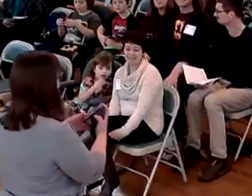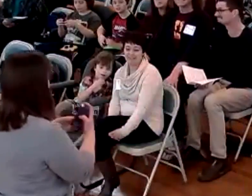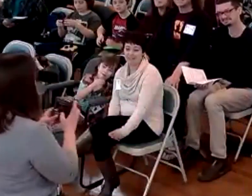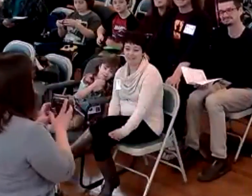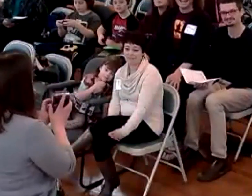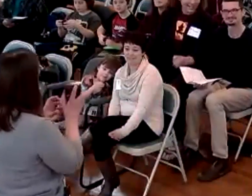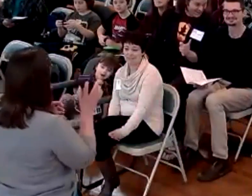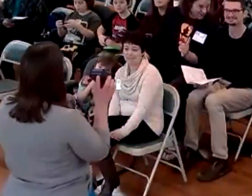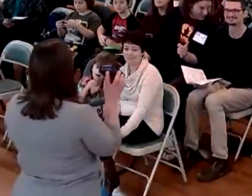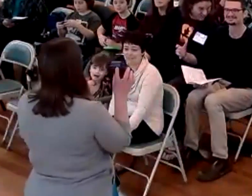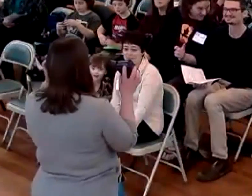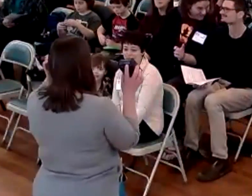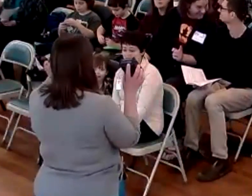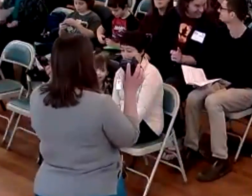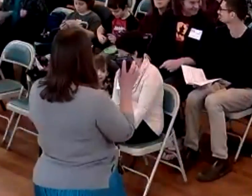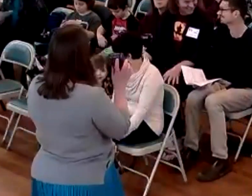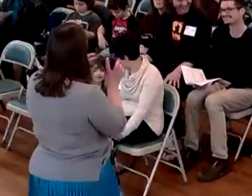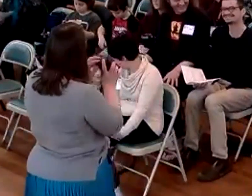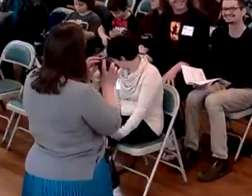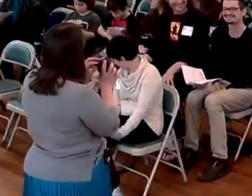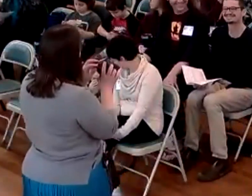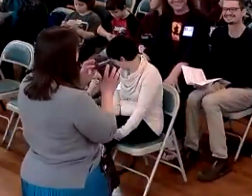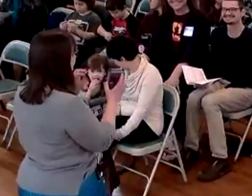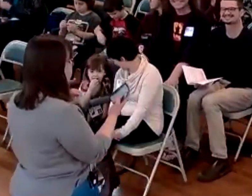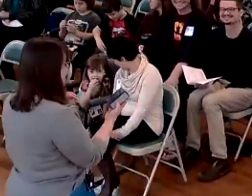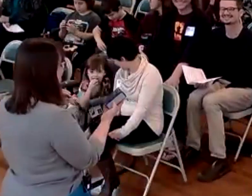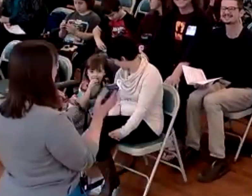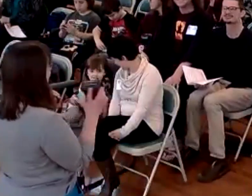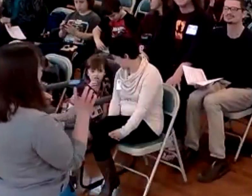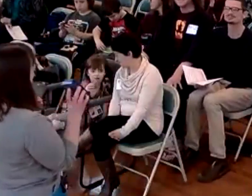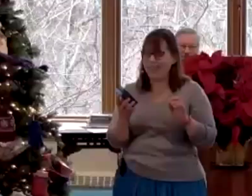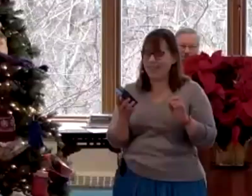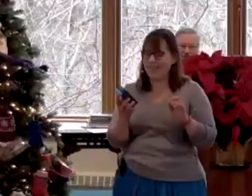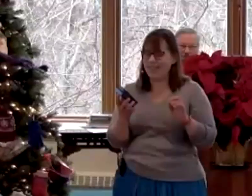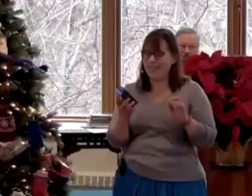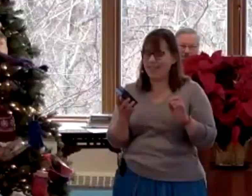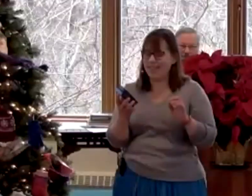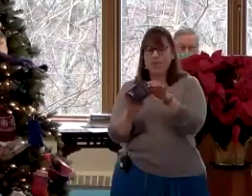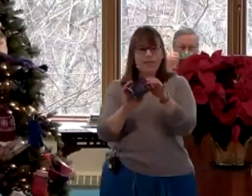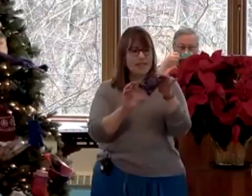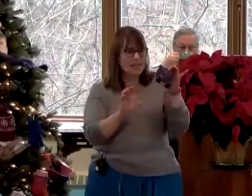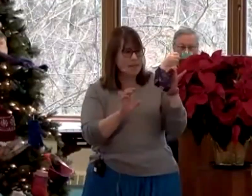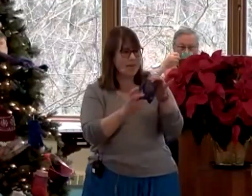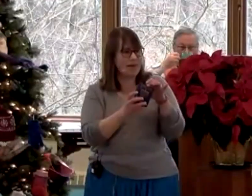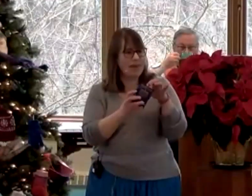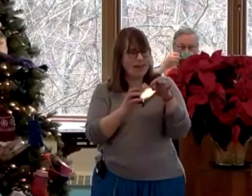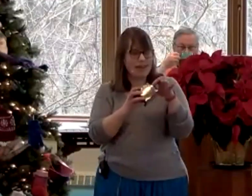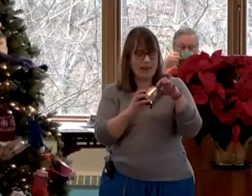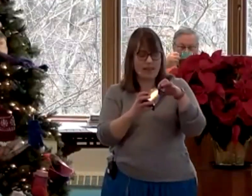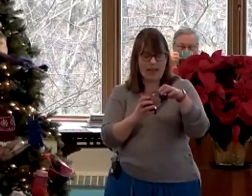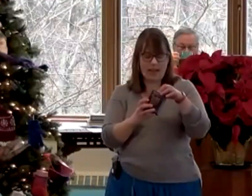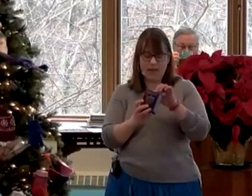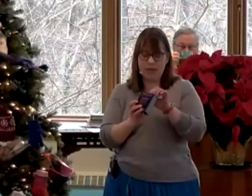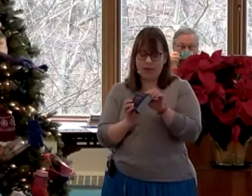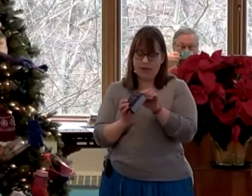We have Hanukkah candles. Yes. Good thinking. Okay, so this is a box of Hanukkah